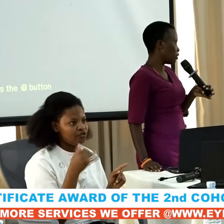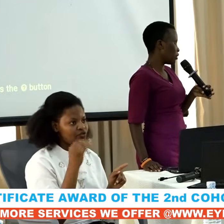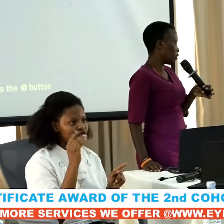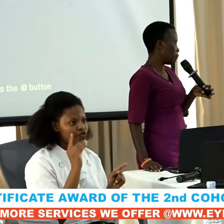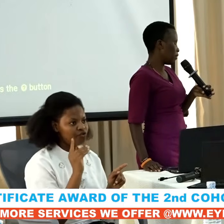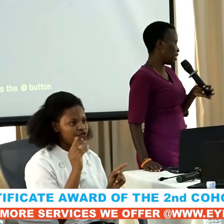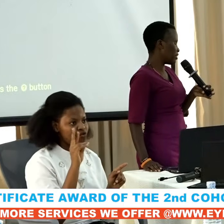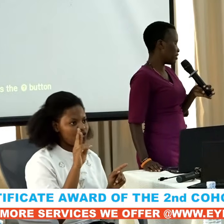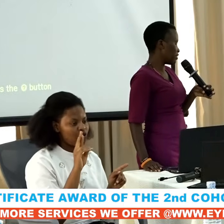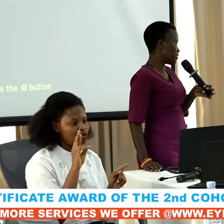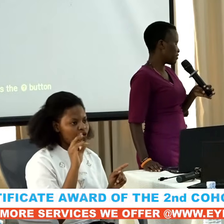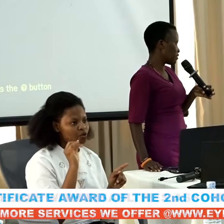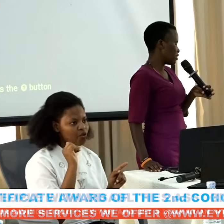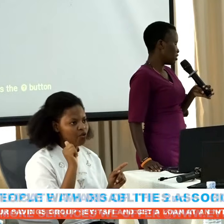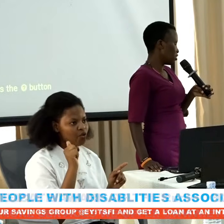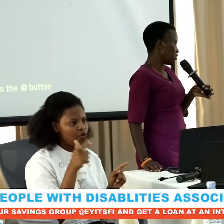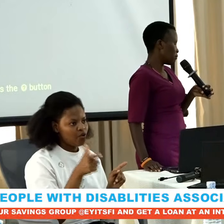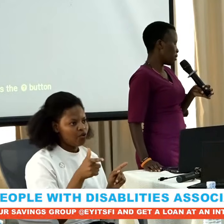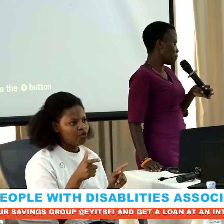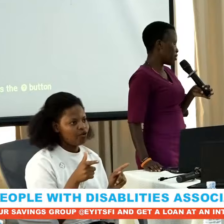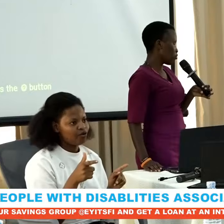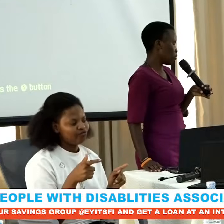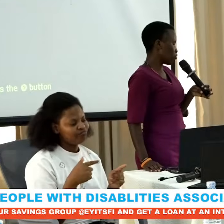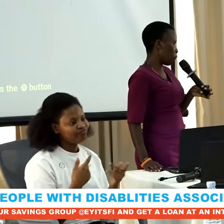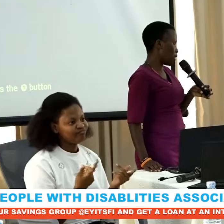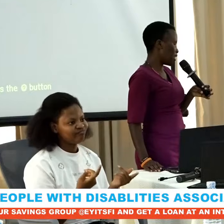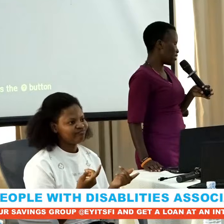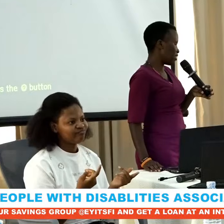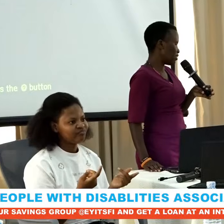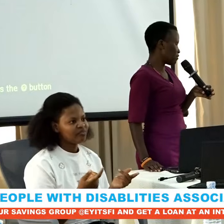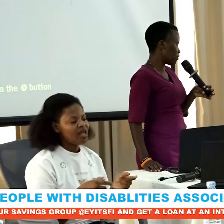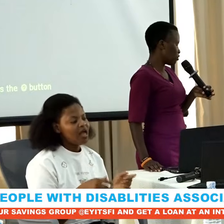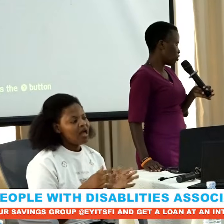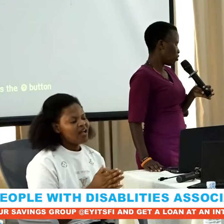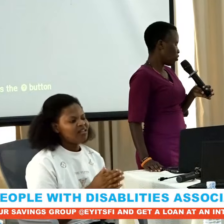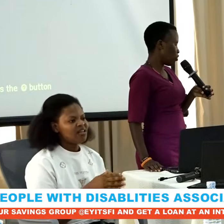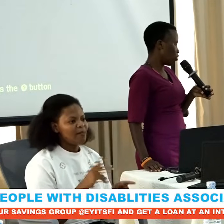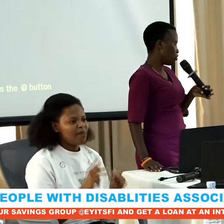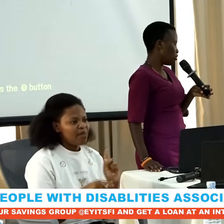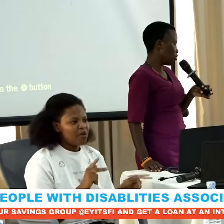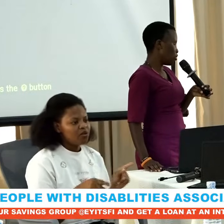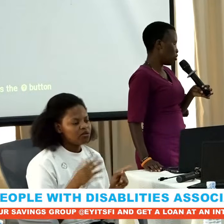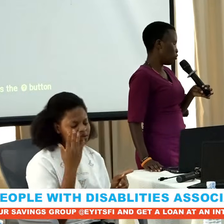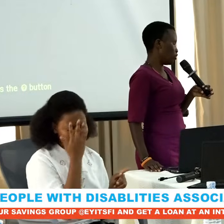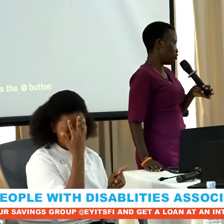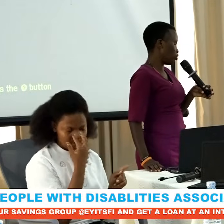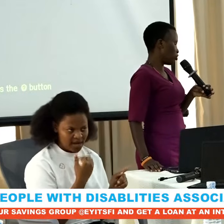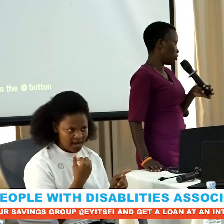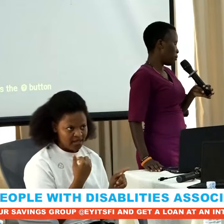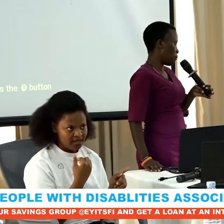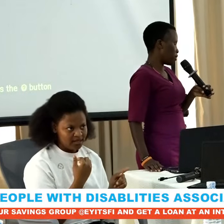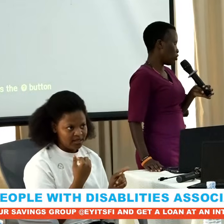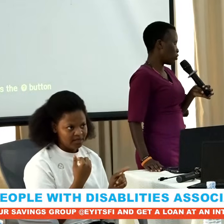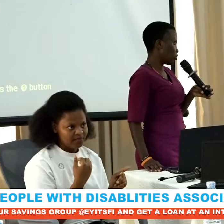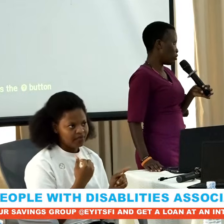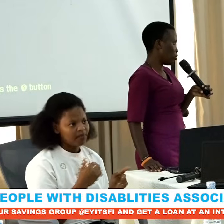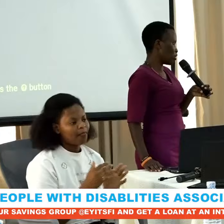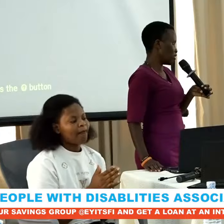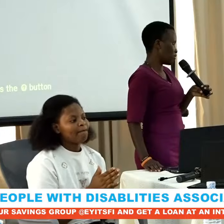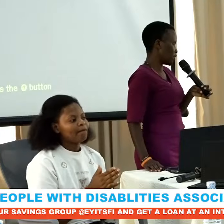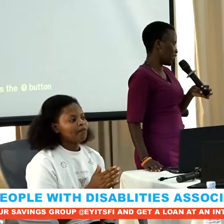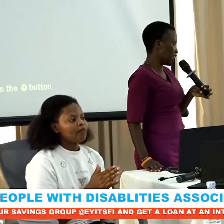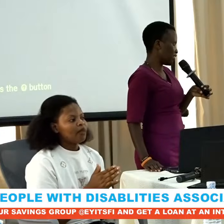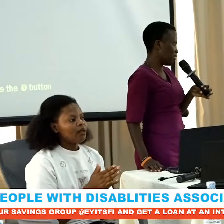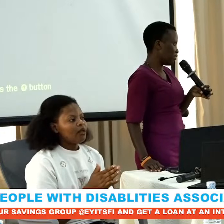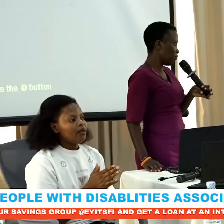call blindness. It may be total blindness or low vision, but all